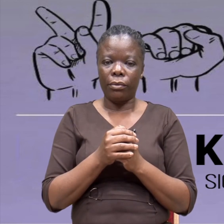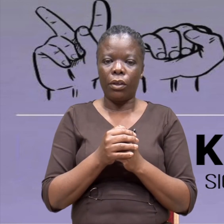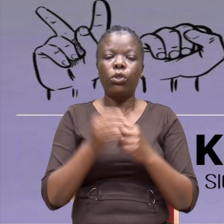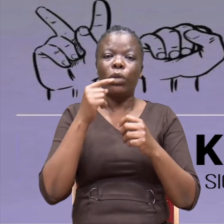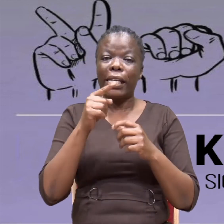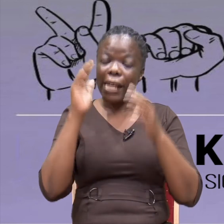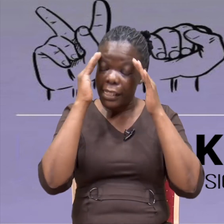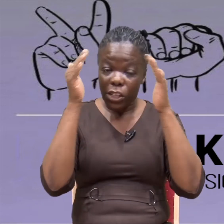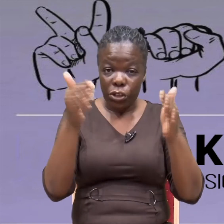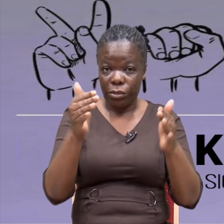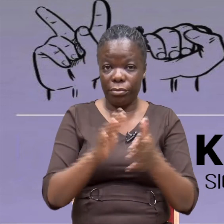to get attention.